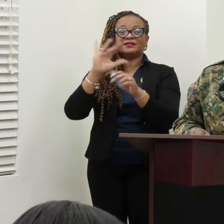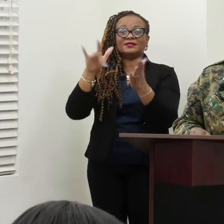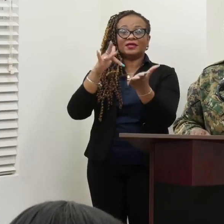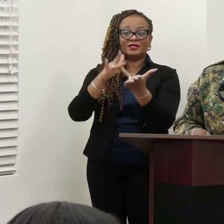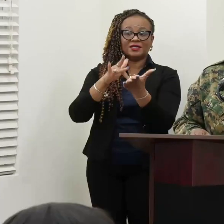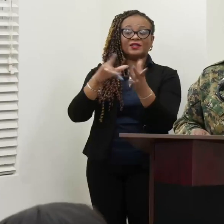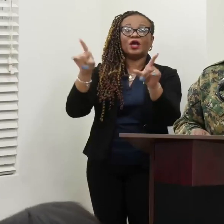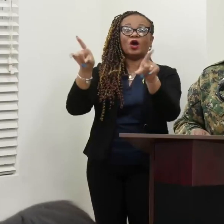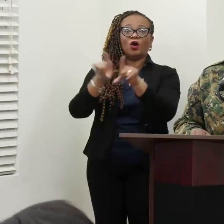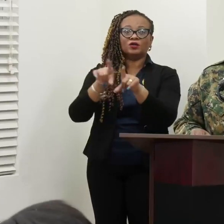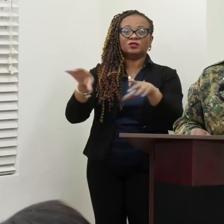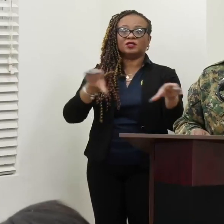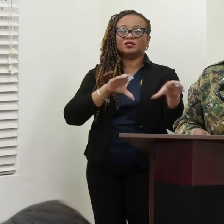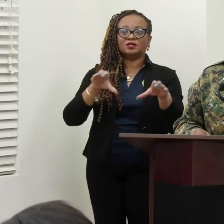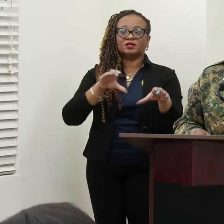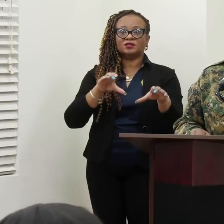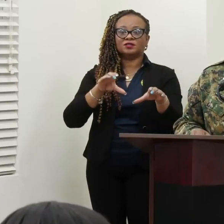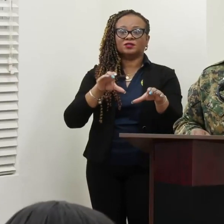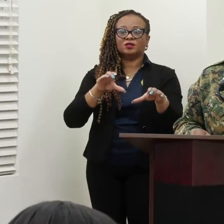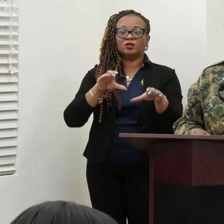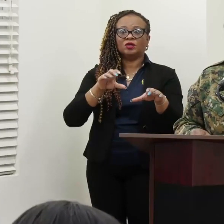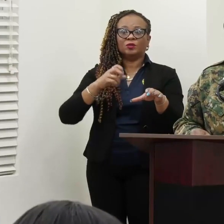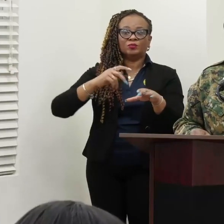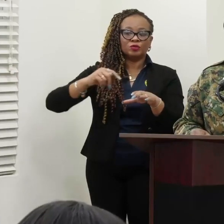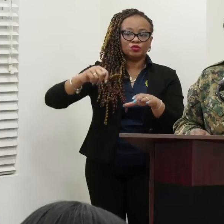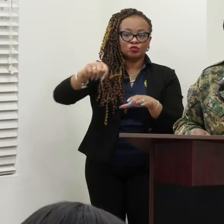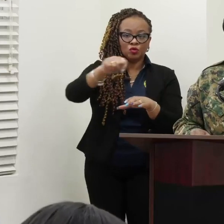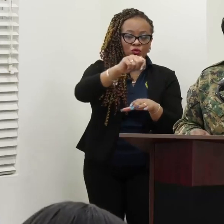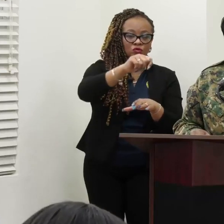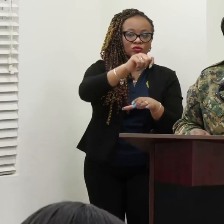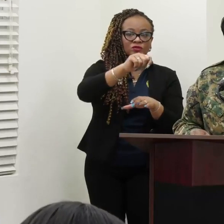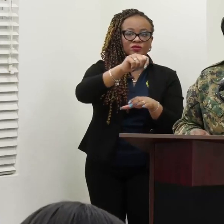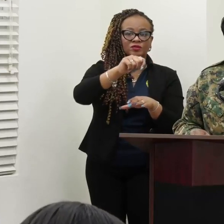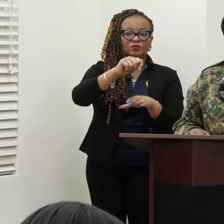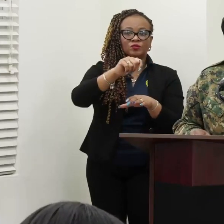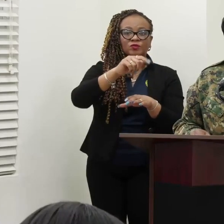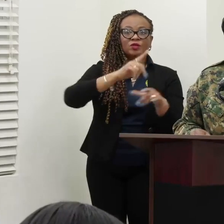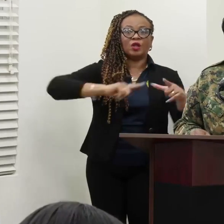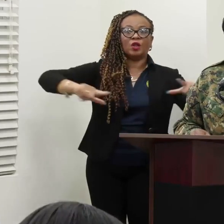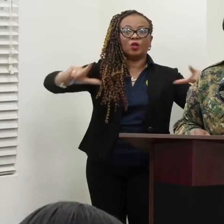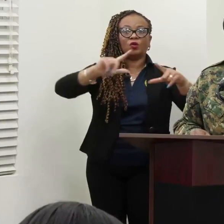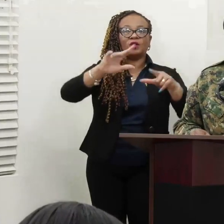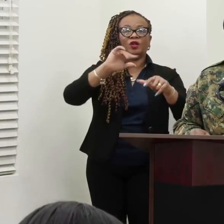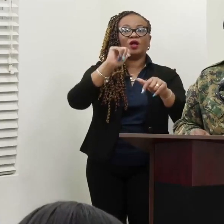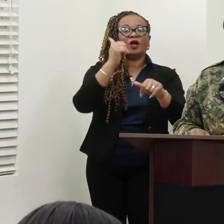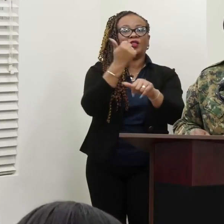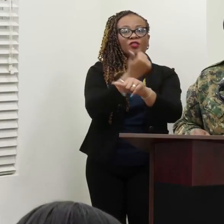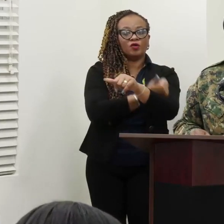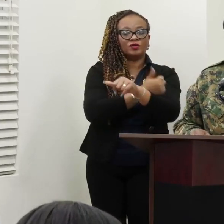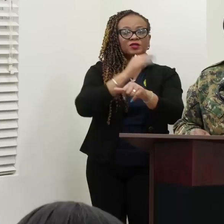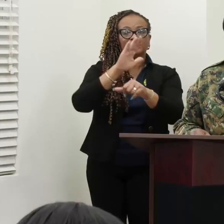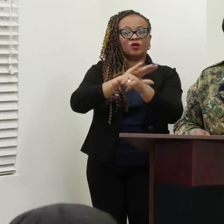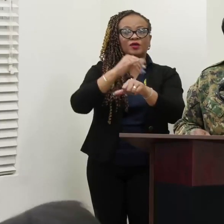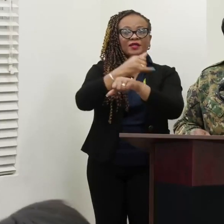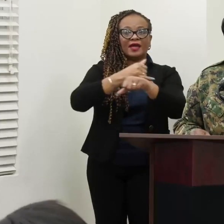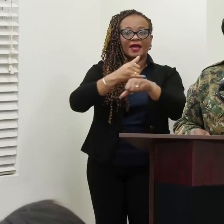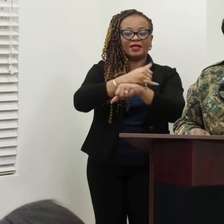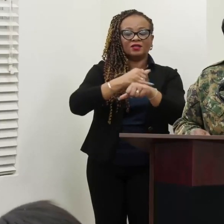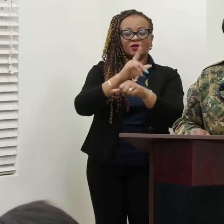They are also conducting roving patrols with the local authorities on the island of Abaco.